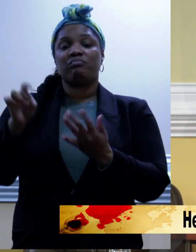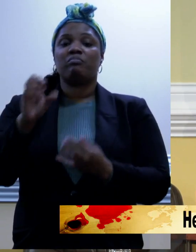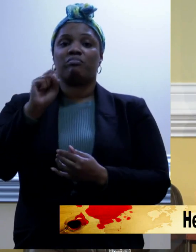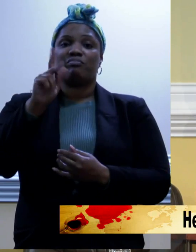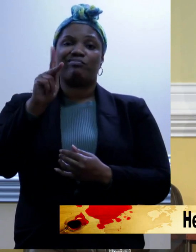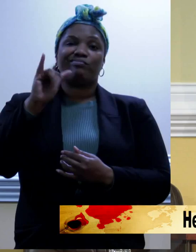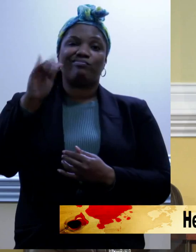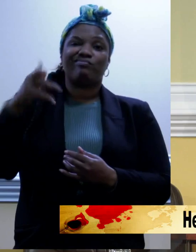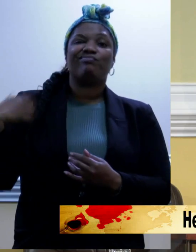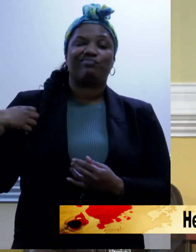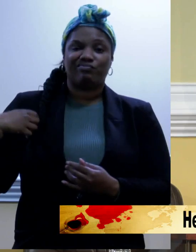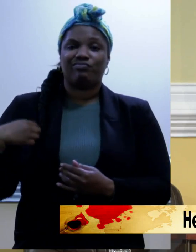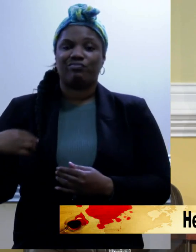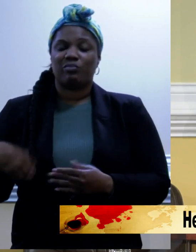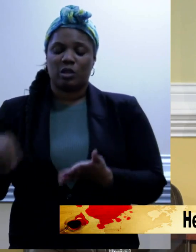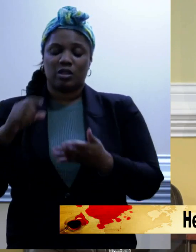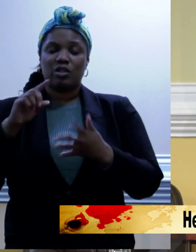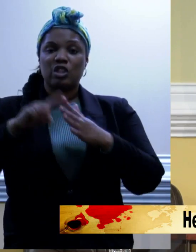1.